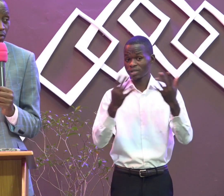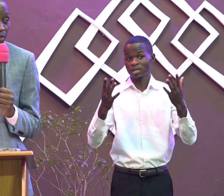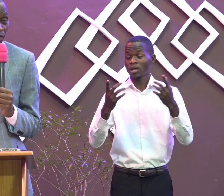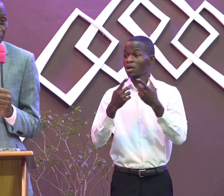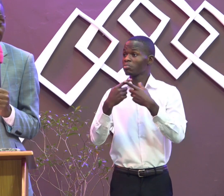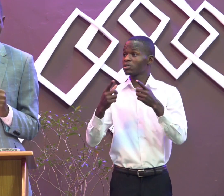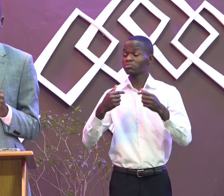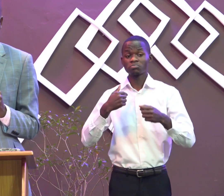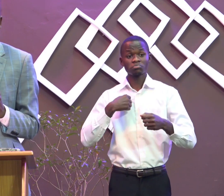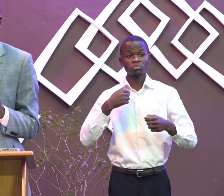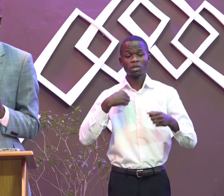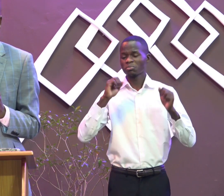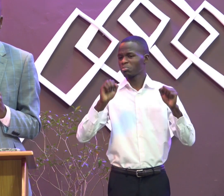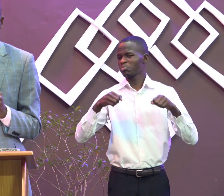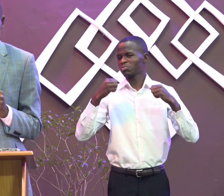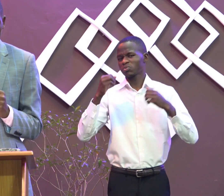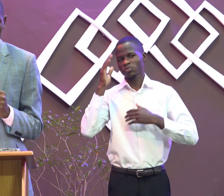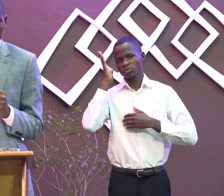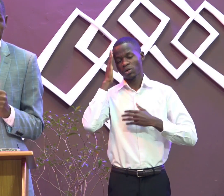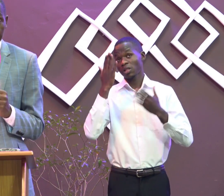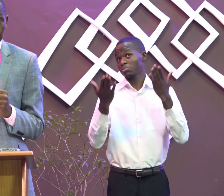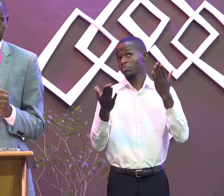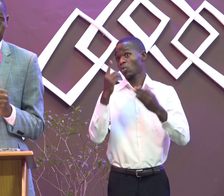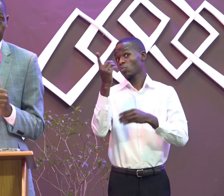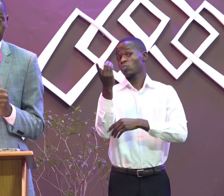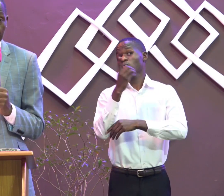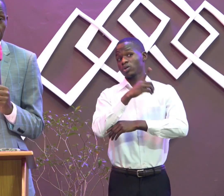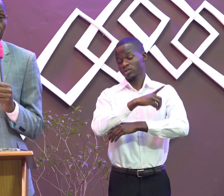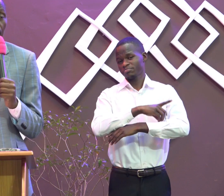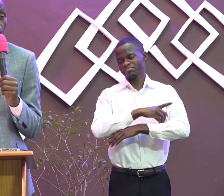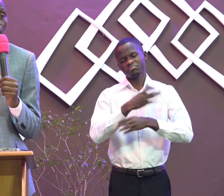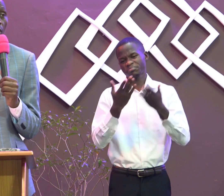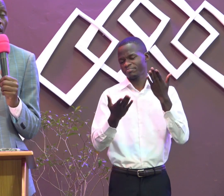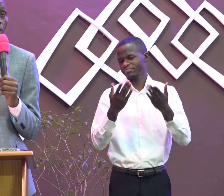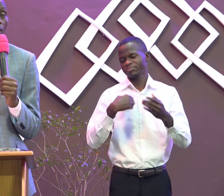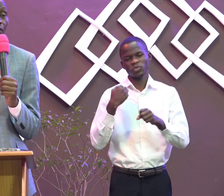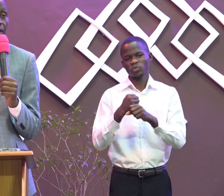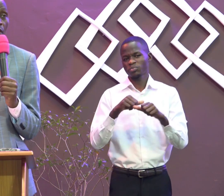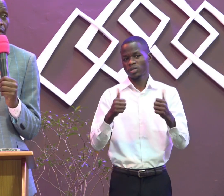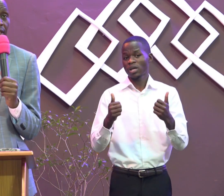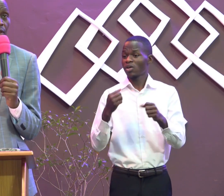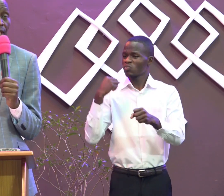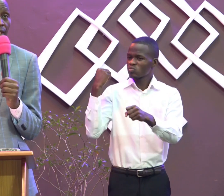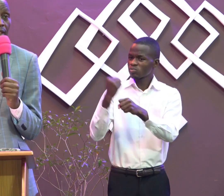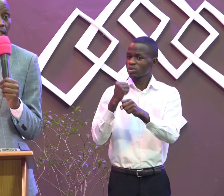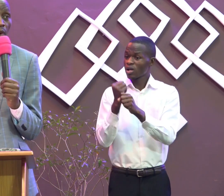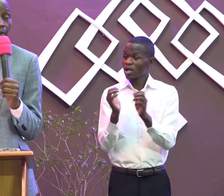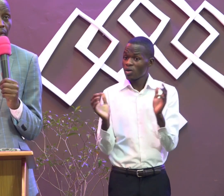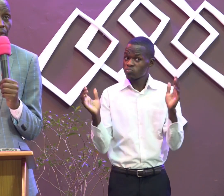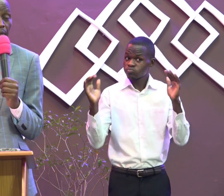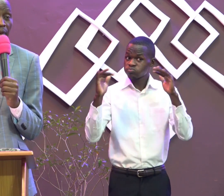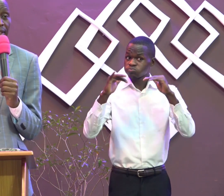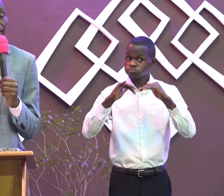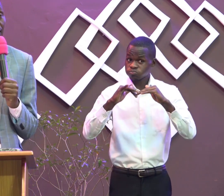nti tulivaamu ekintu. But we didn't know at that time that something good would come out of us. Twakolanga conferences zatandikira